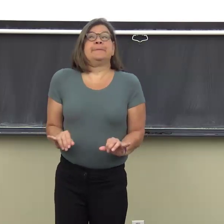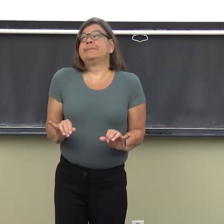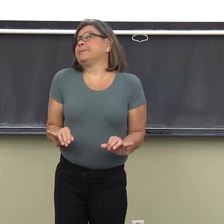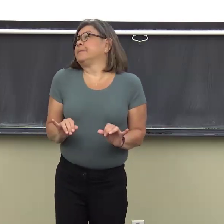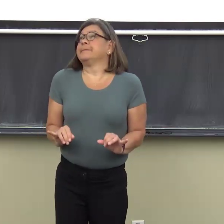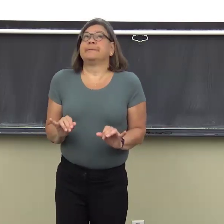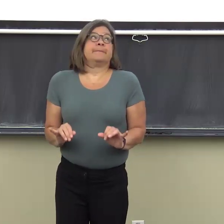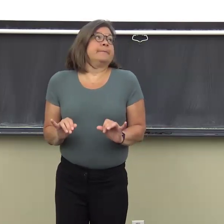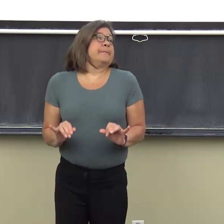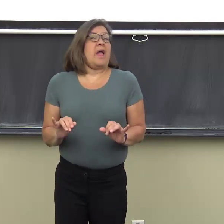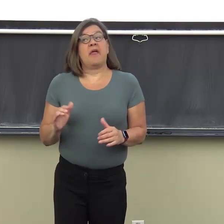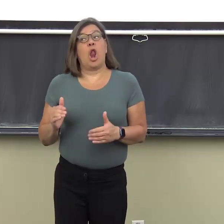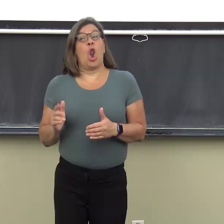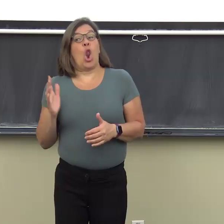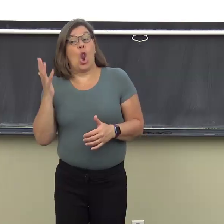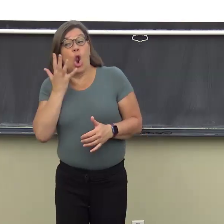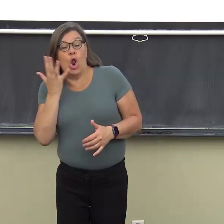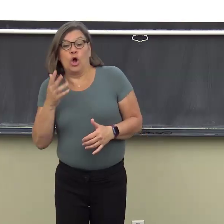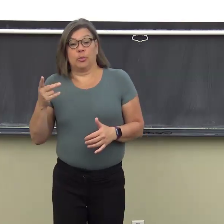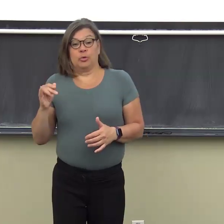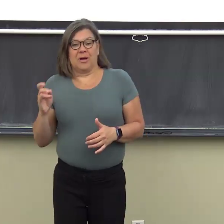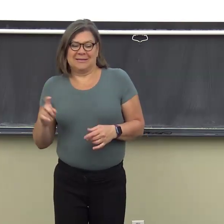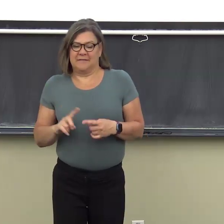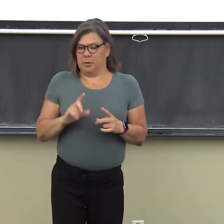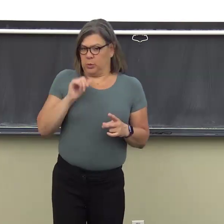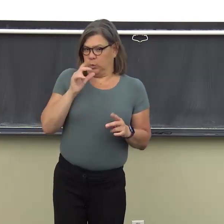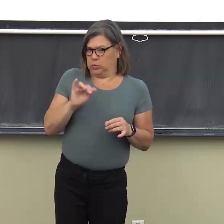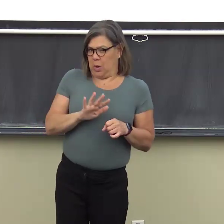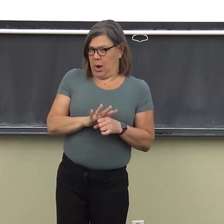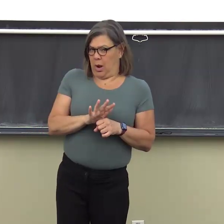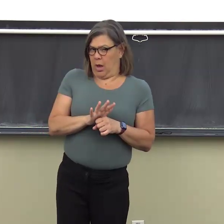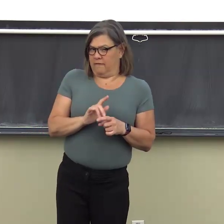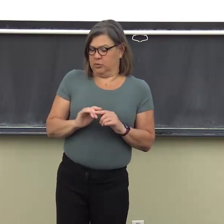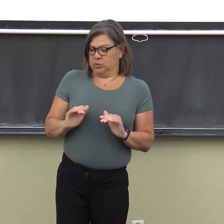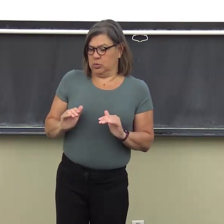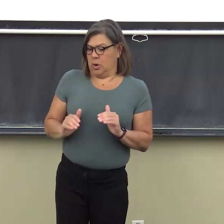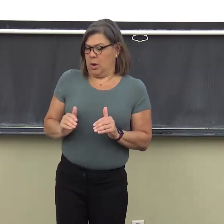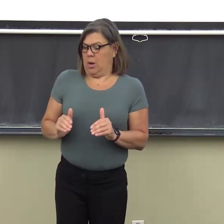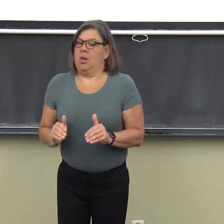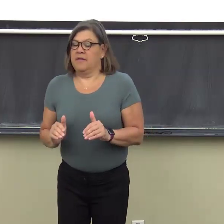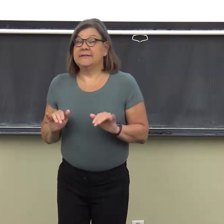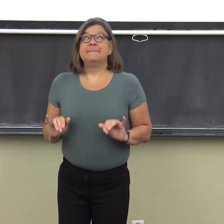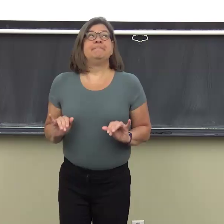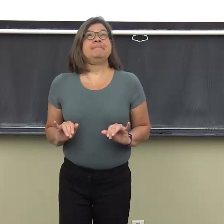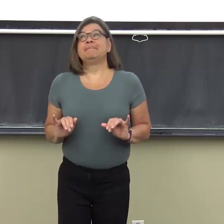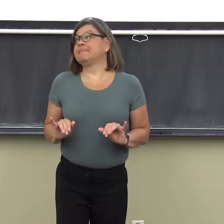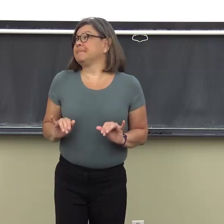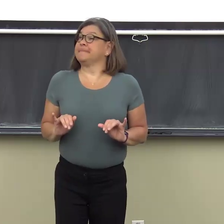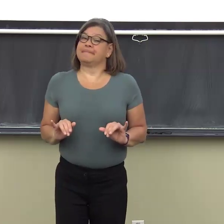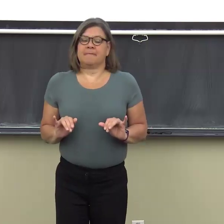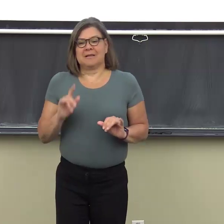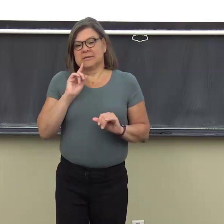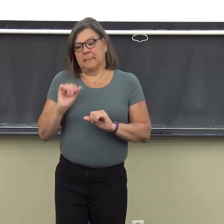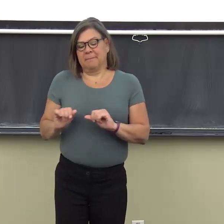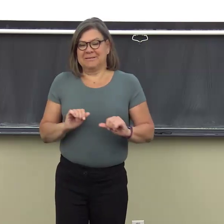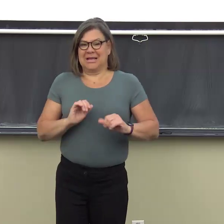they look kind of progressive, but they don't ever do it enough for anything to move. And I think there's this potential intersection,